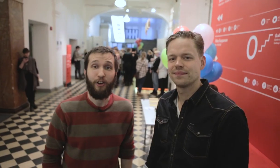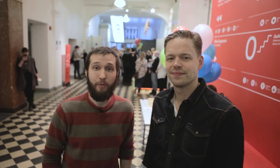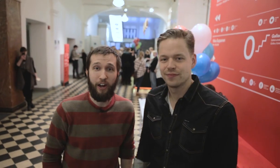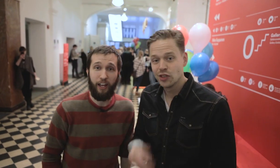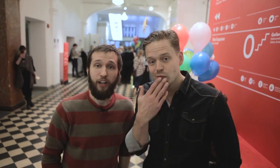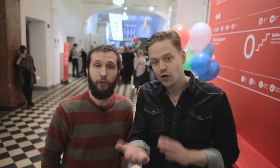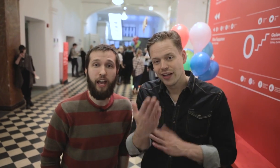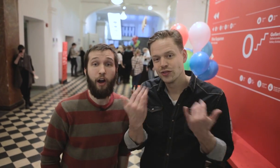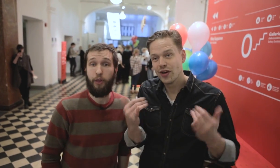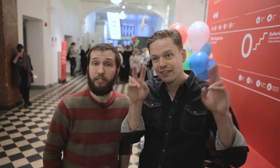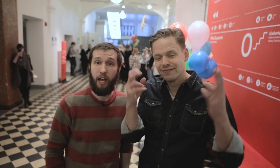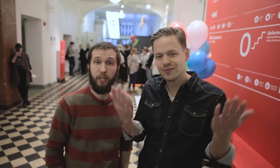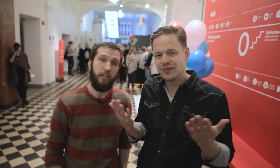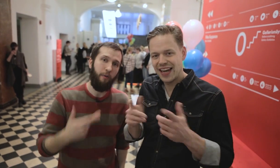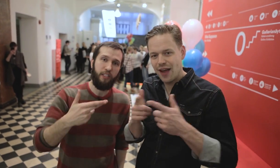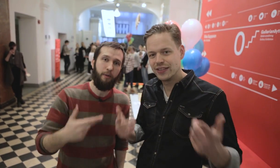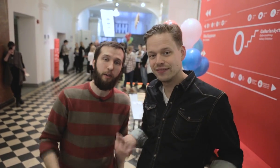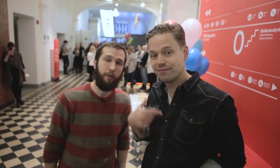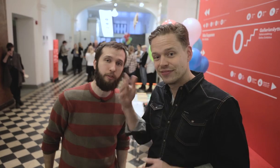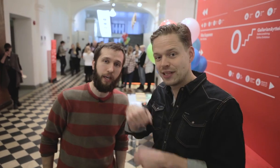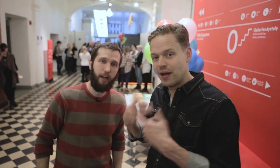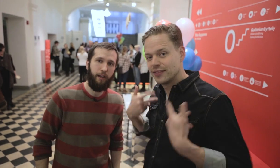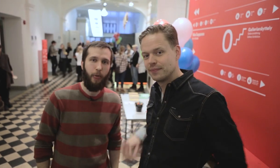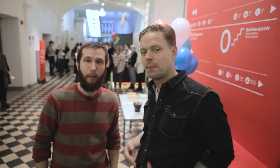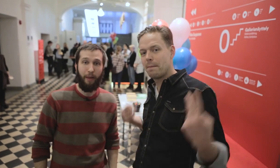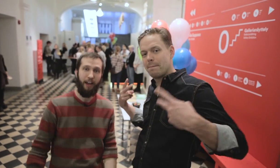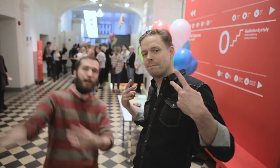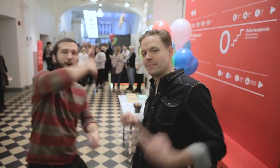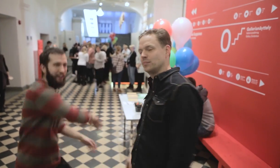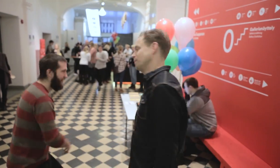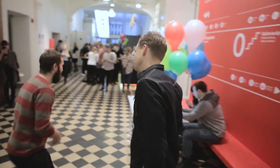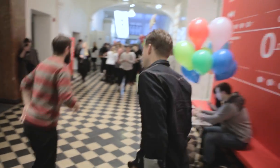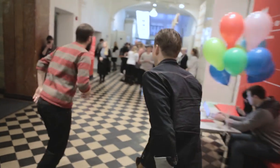Good morning. Today our theme is language and we have Signmark speaking. Blah, blah, blah. Come on!